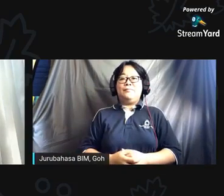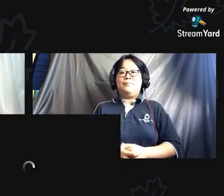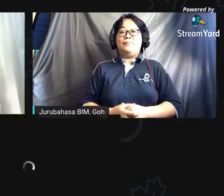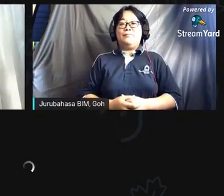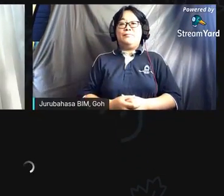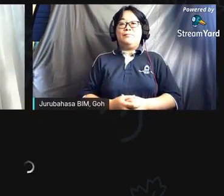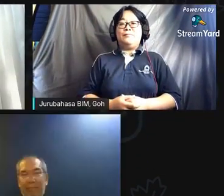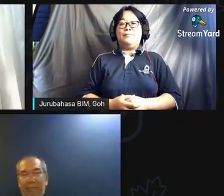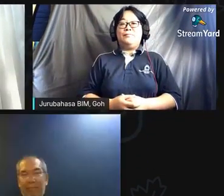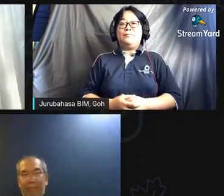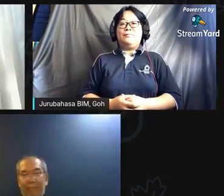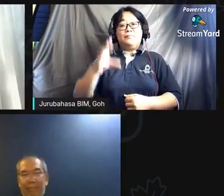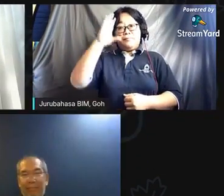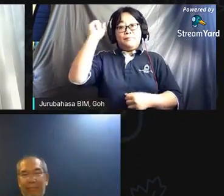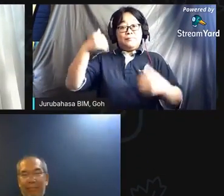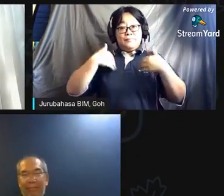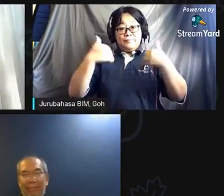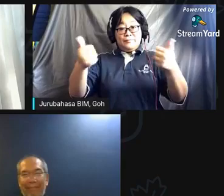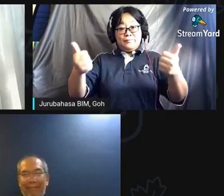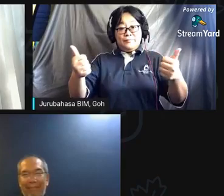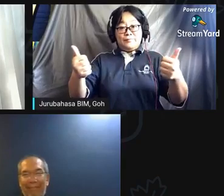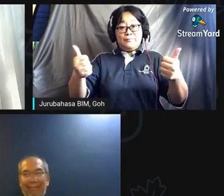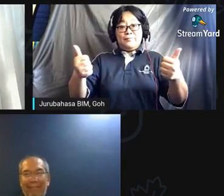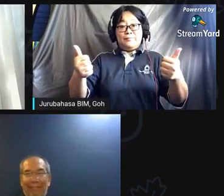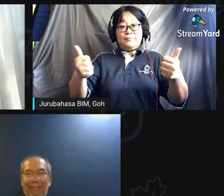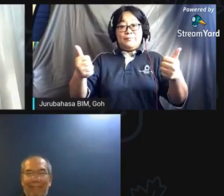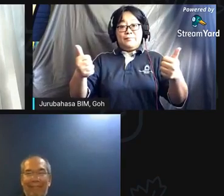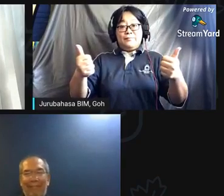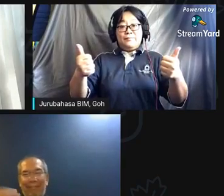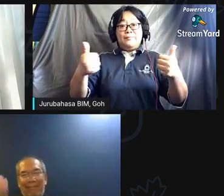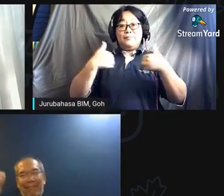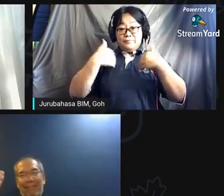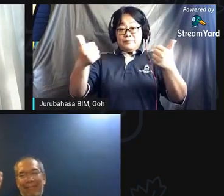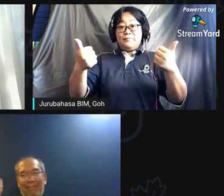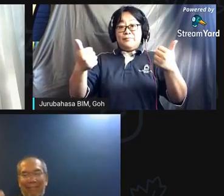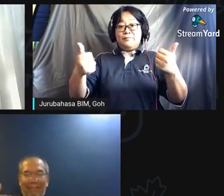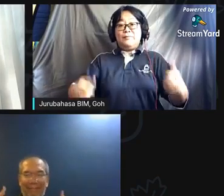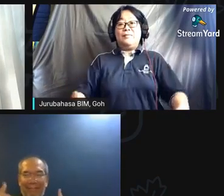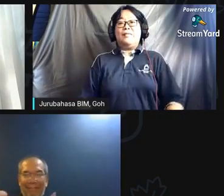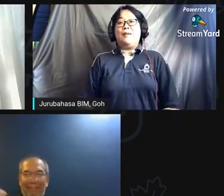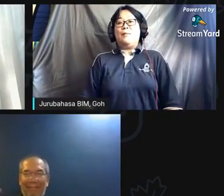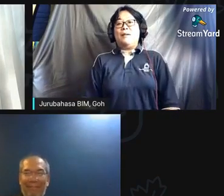Encik Sazali, how are you? Apa khabar Encik Sazali?